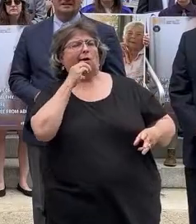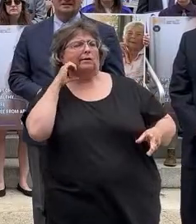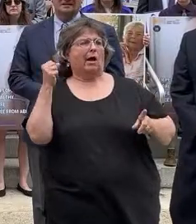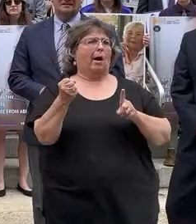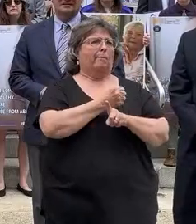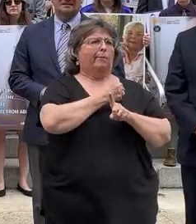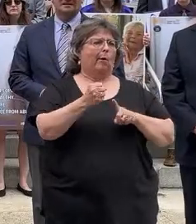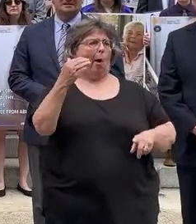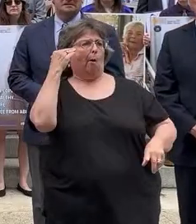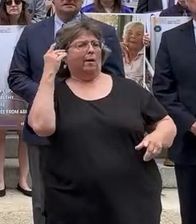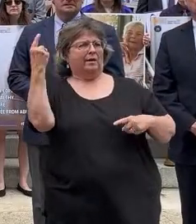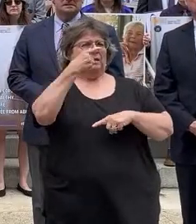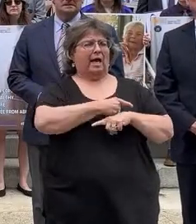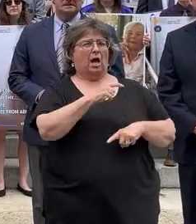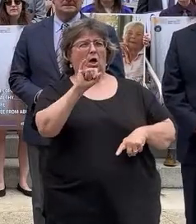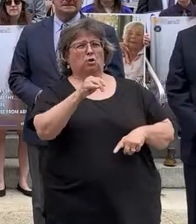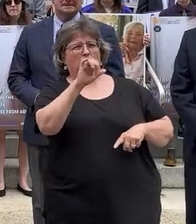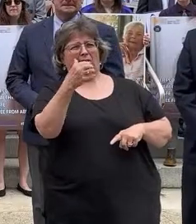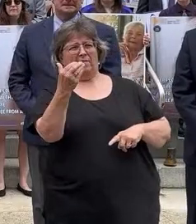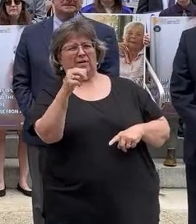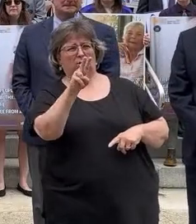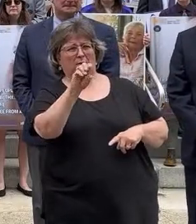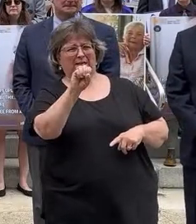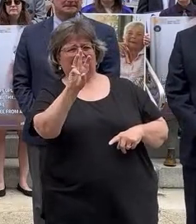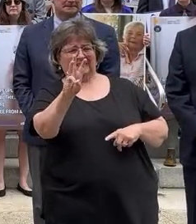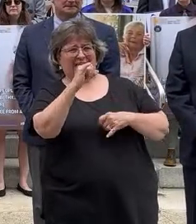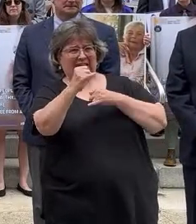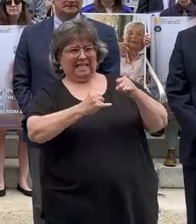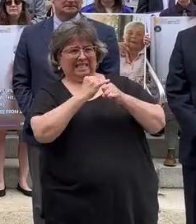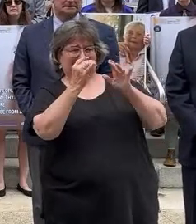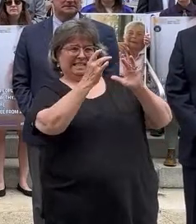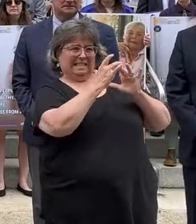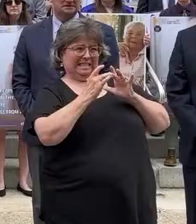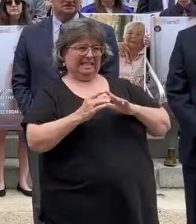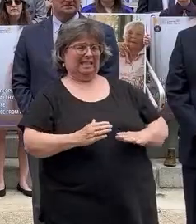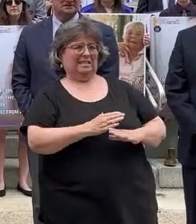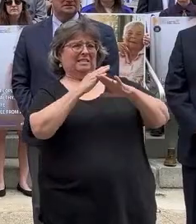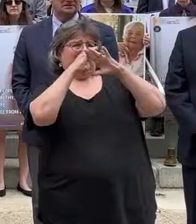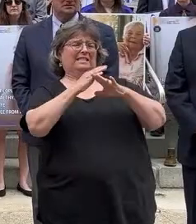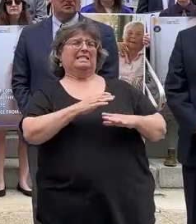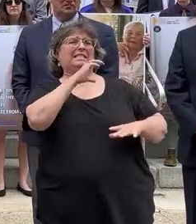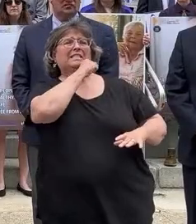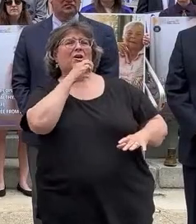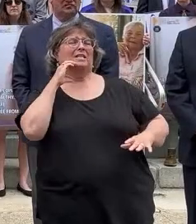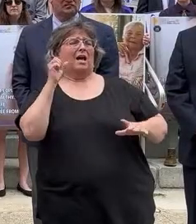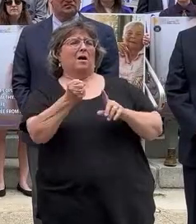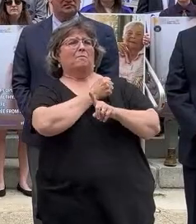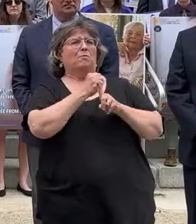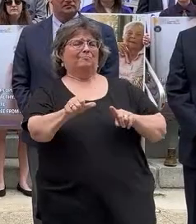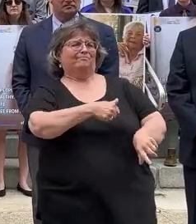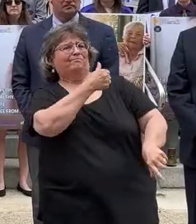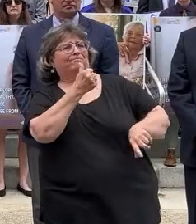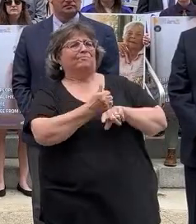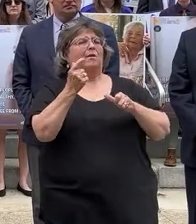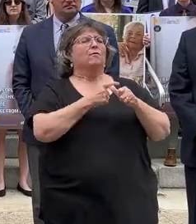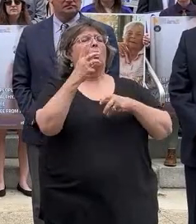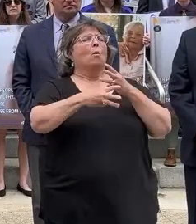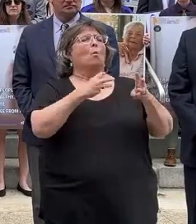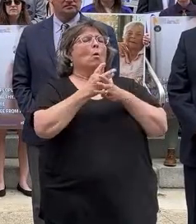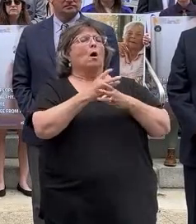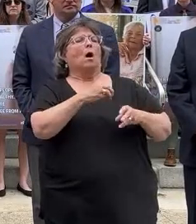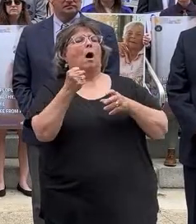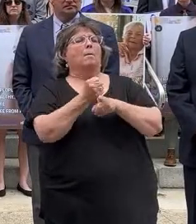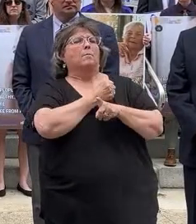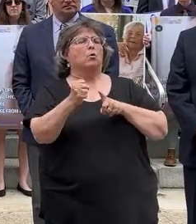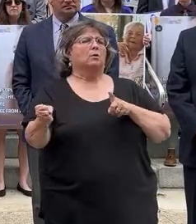Day. On June 15, 2006, the International Network for the Prevention of Elder Abuse initiated the first World Elder Abuse